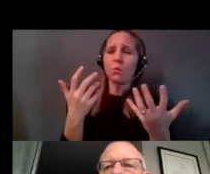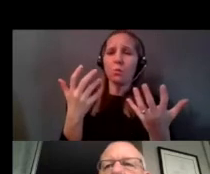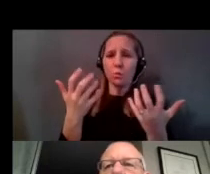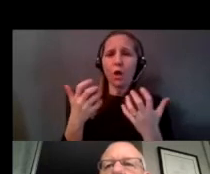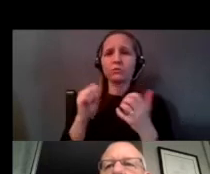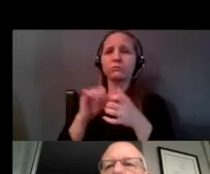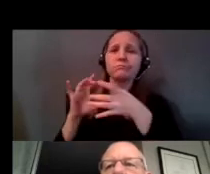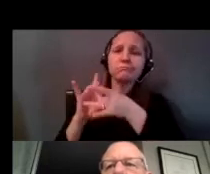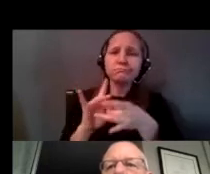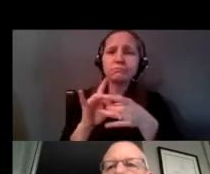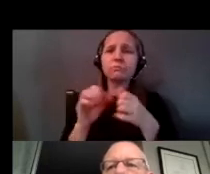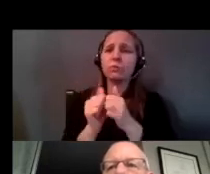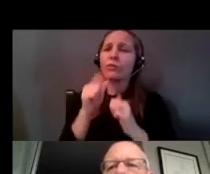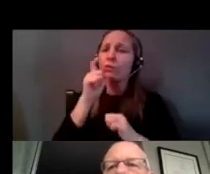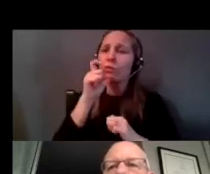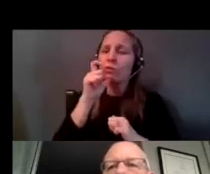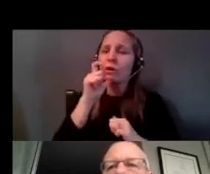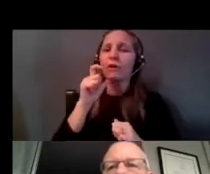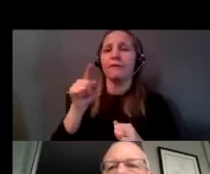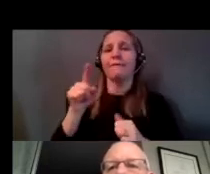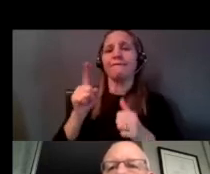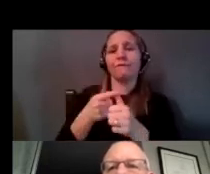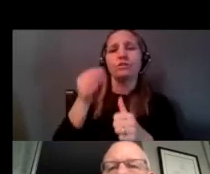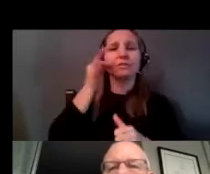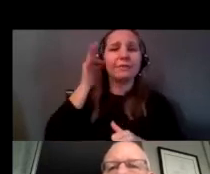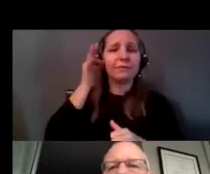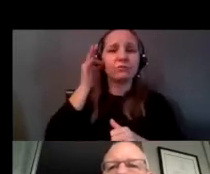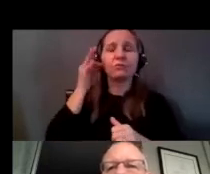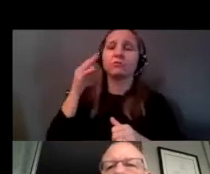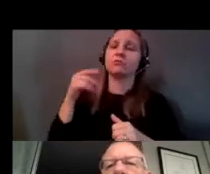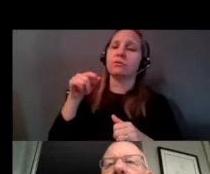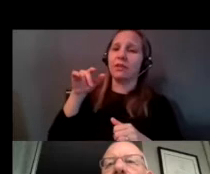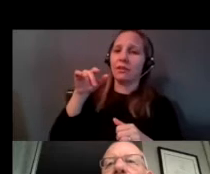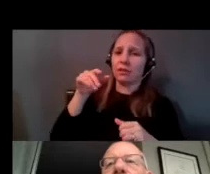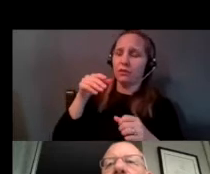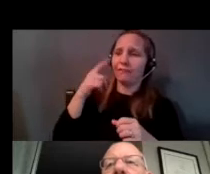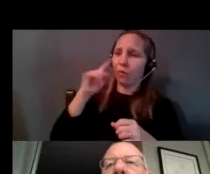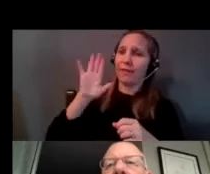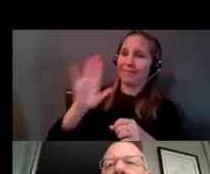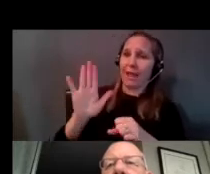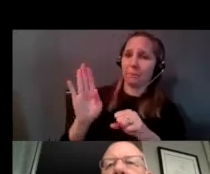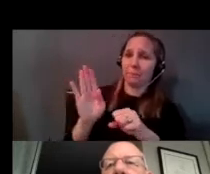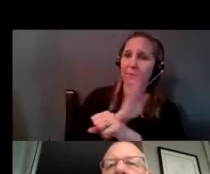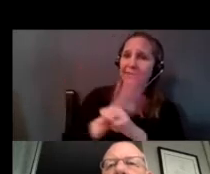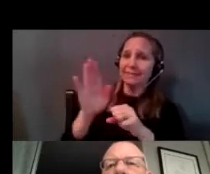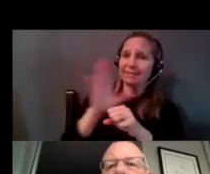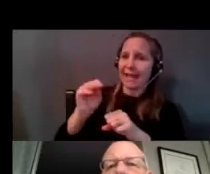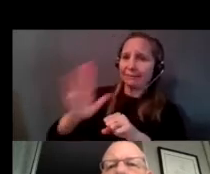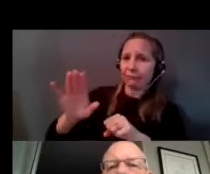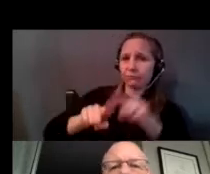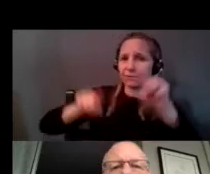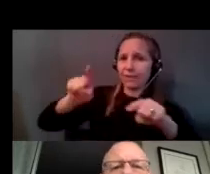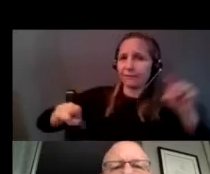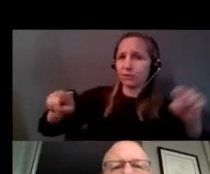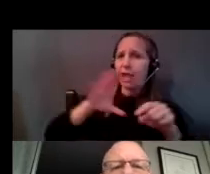here within their entrepreneurial endeavors and learn from their way of